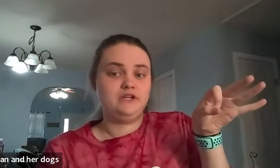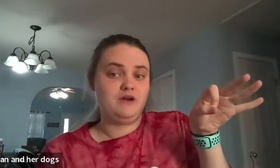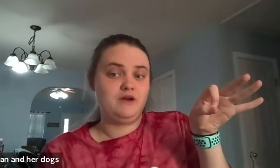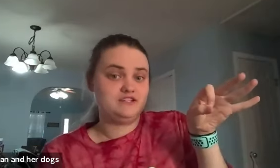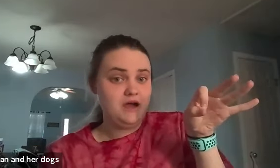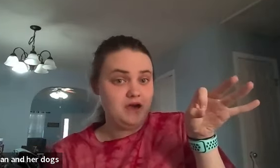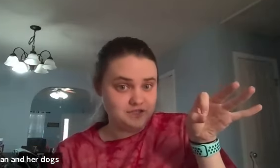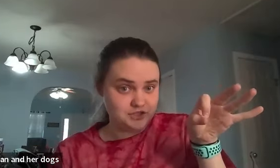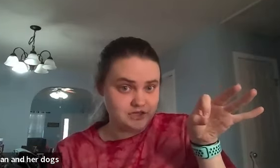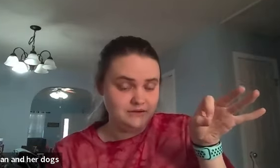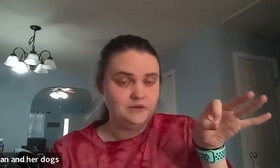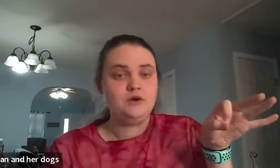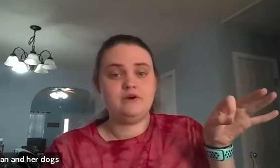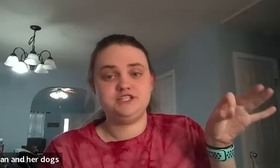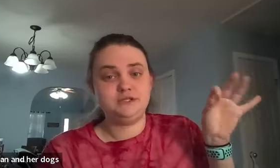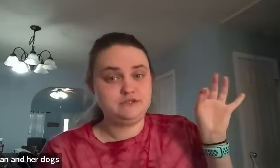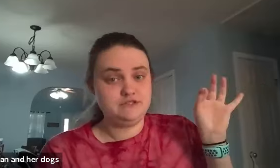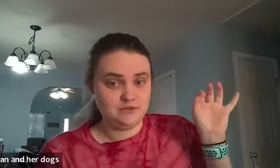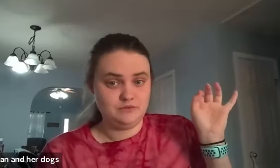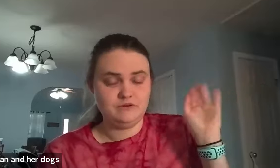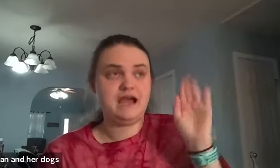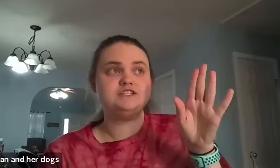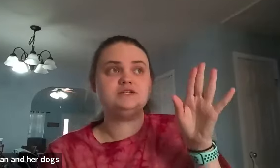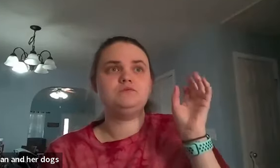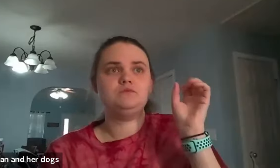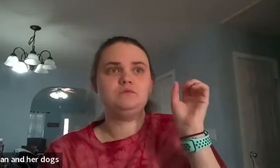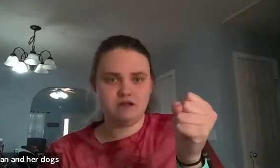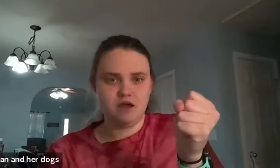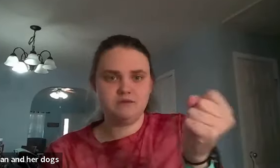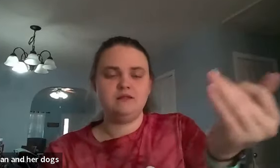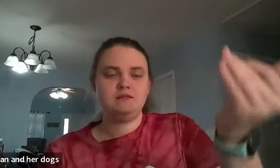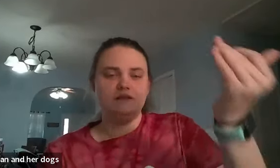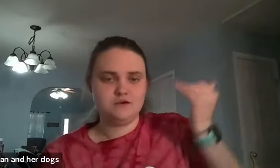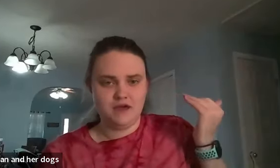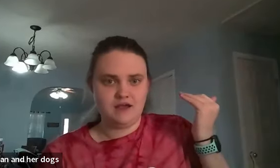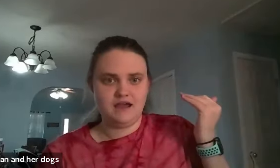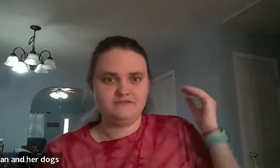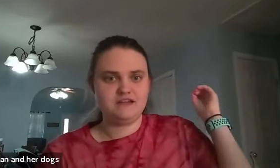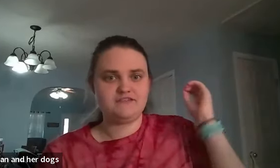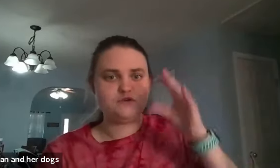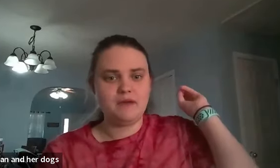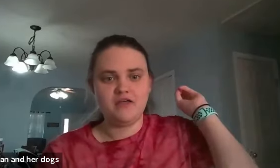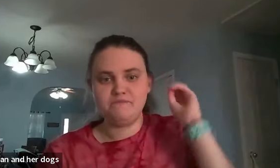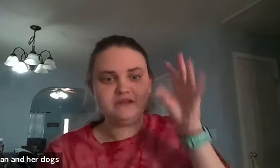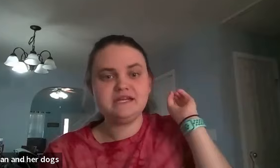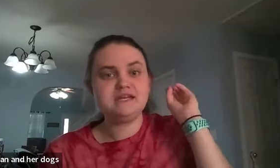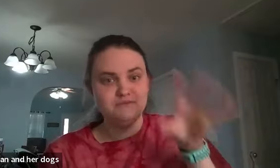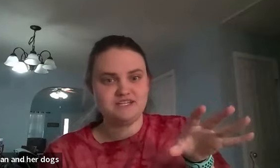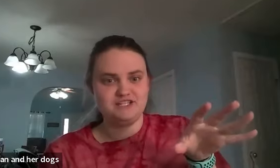you got to 100, what you do, well, actually, let's stop. Let's go back. I feel like I've thrown about a billion numbers at you